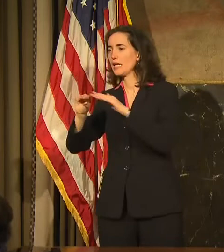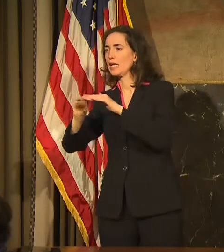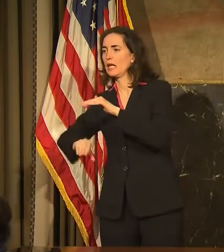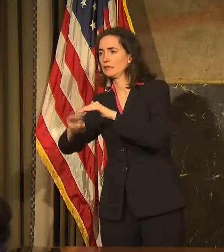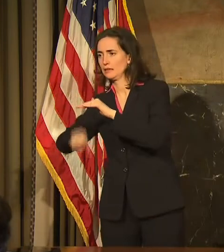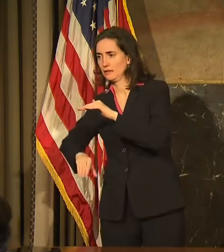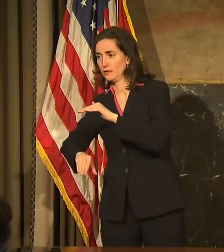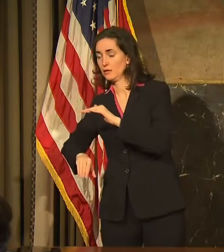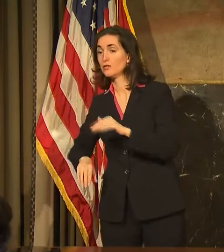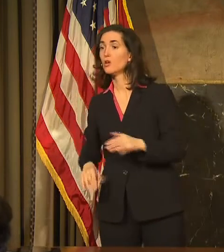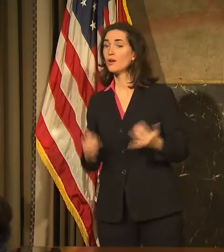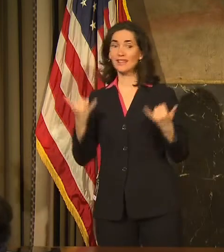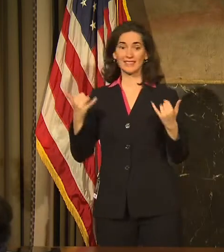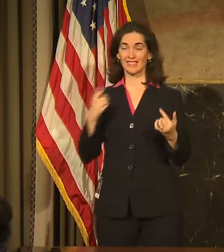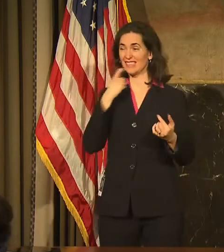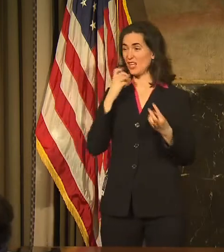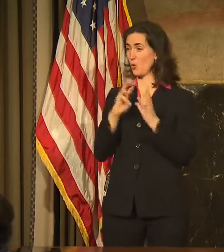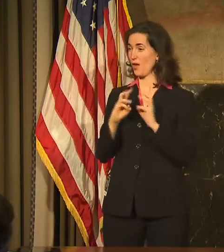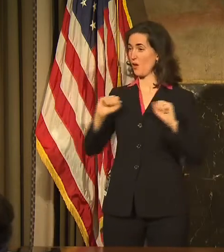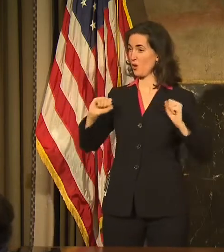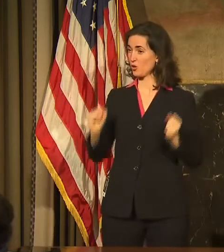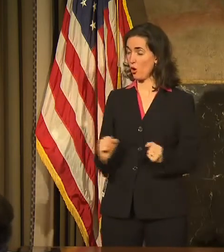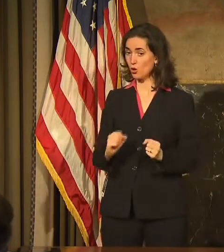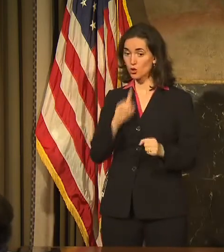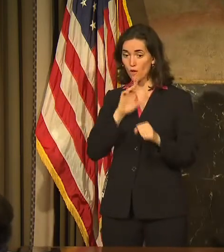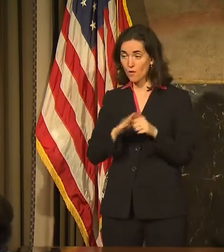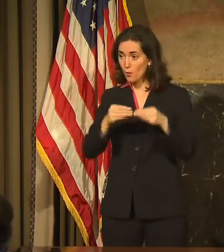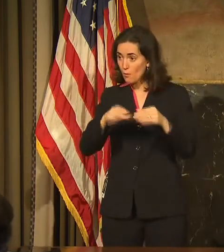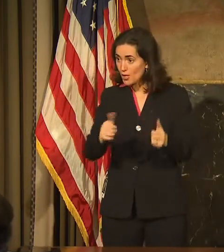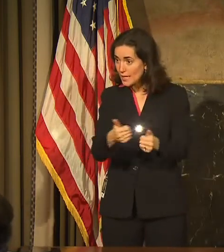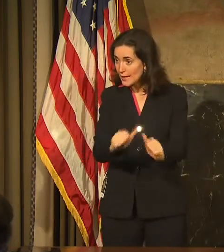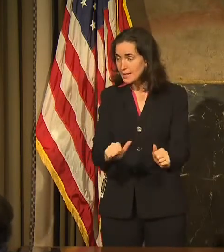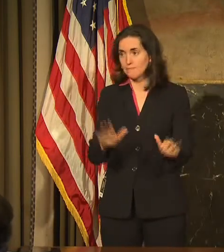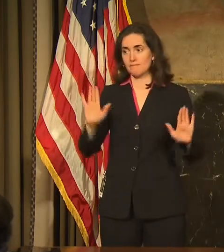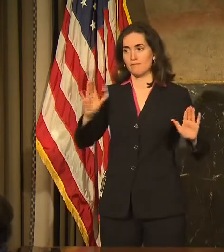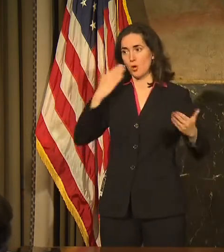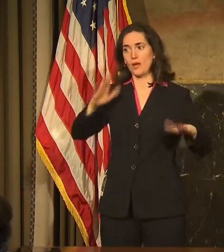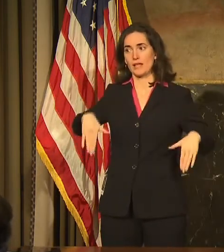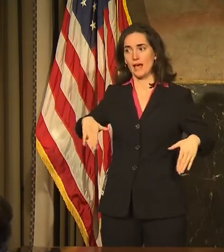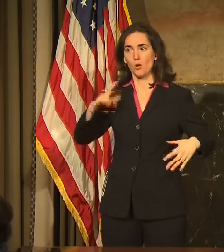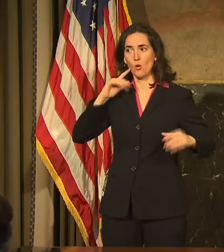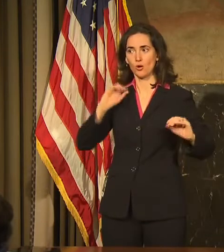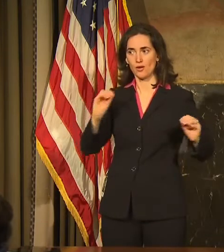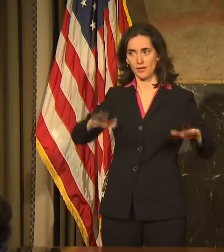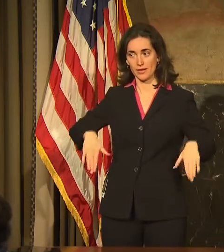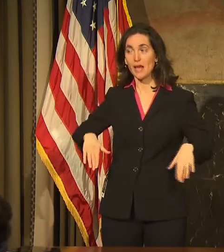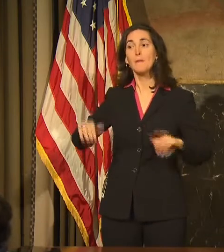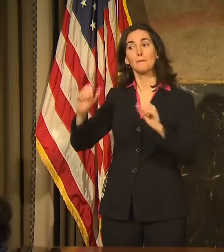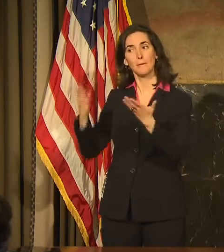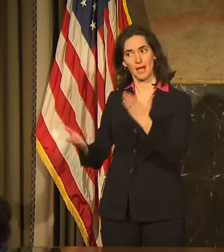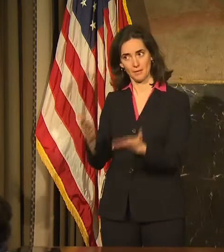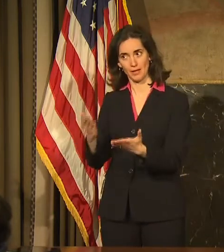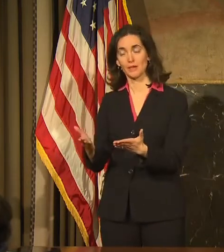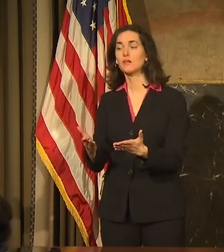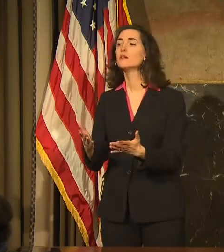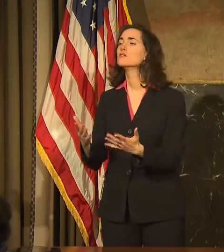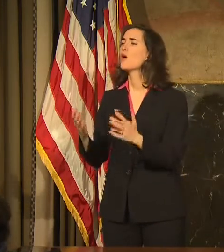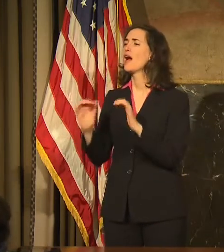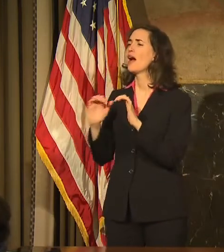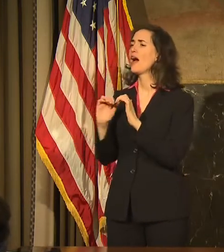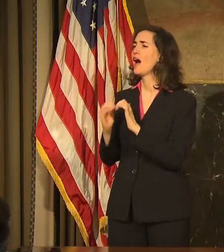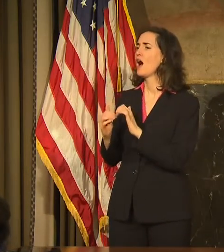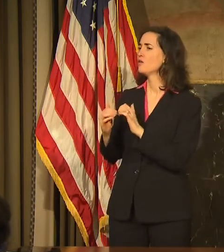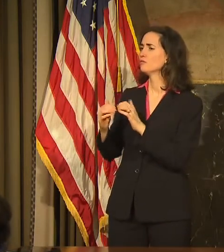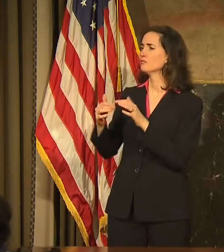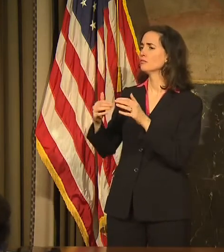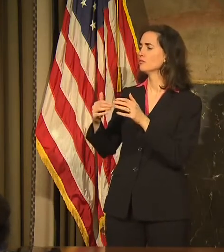confirmed loss from this recent weather event. We very well might. There's a process that goes into this, and the first step when a provider